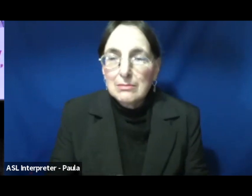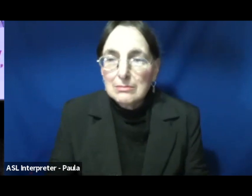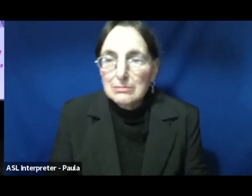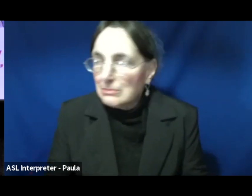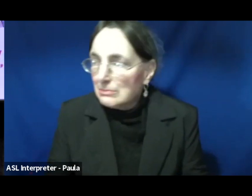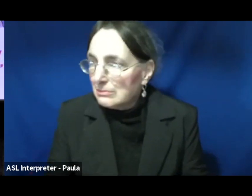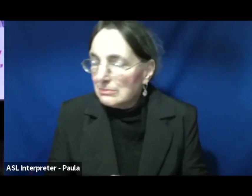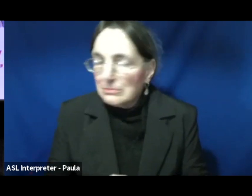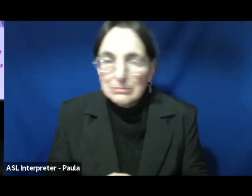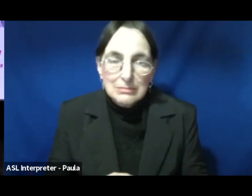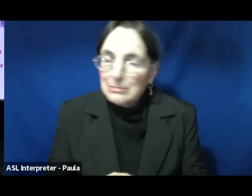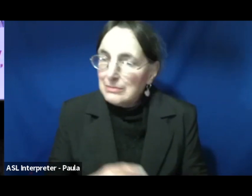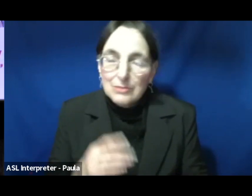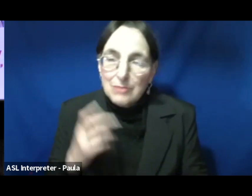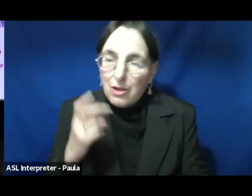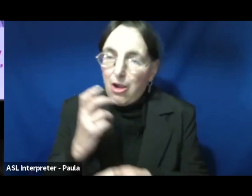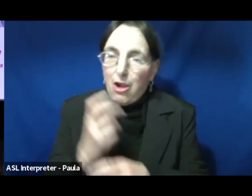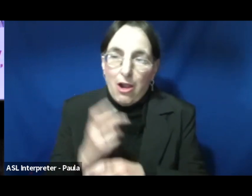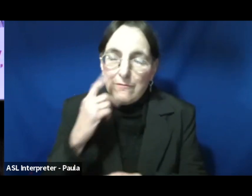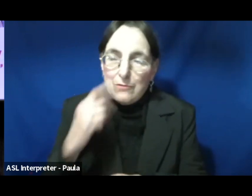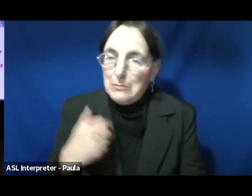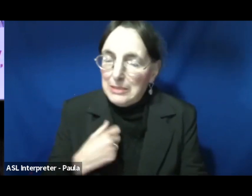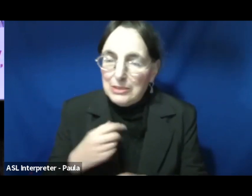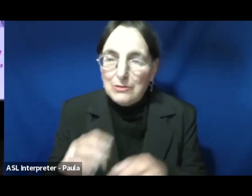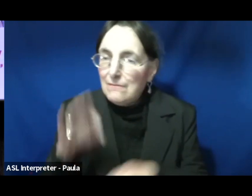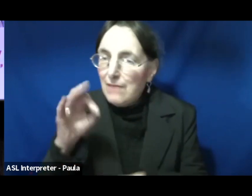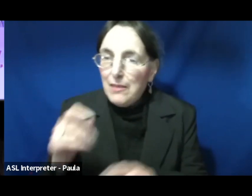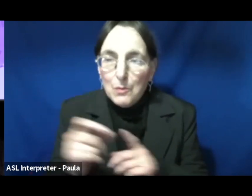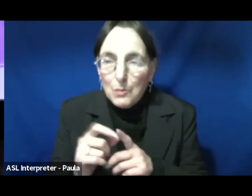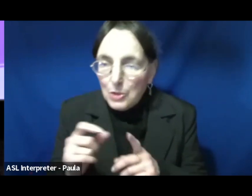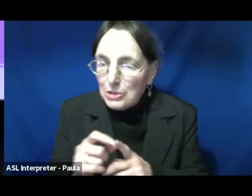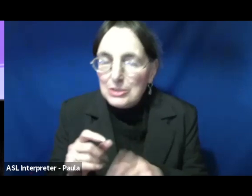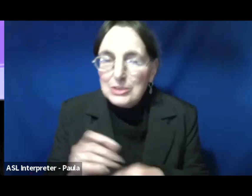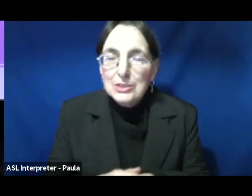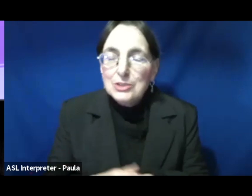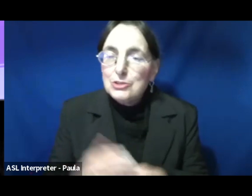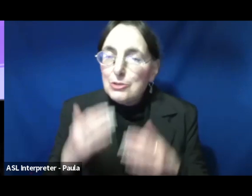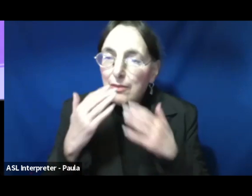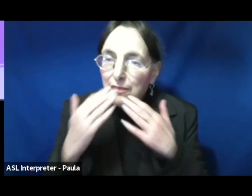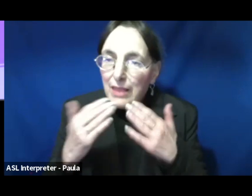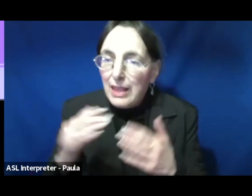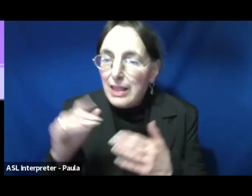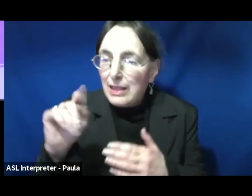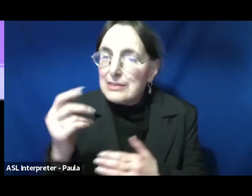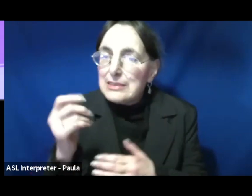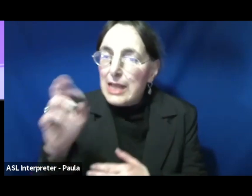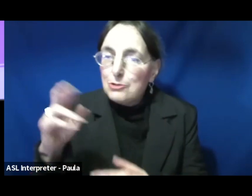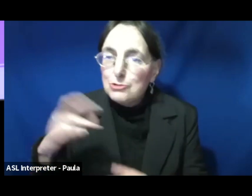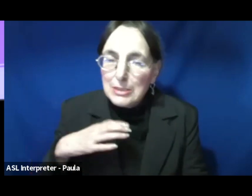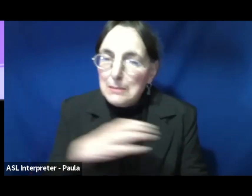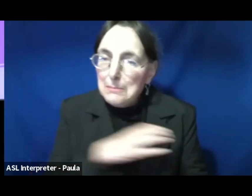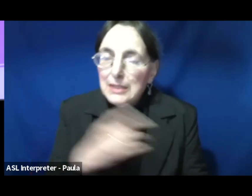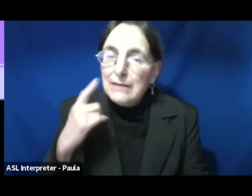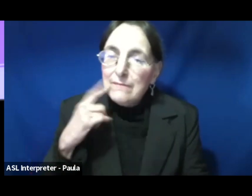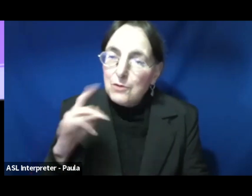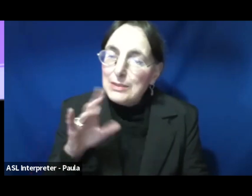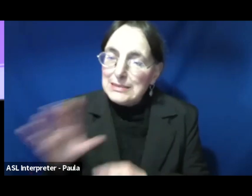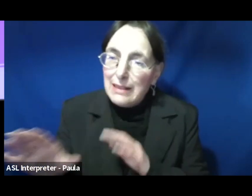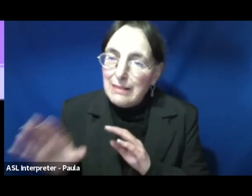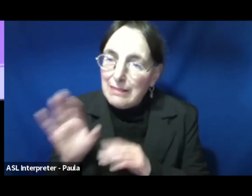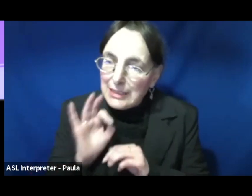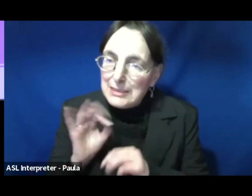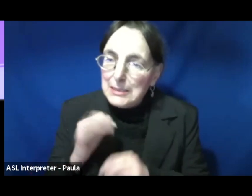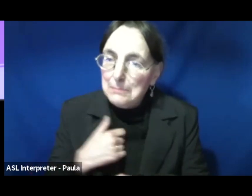words at this point to start thanking the Tauzer committee for selecting me to be this year's